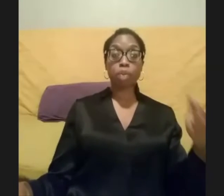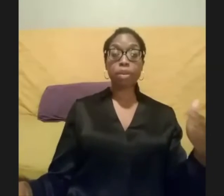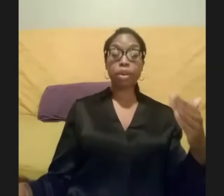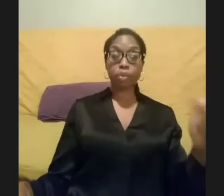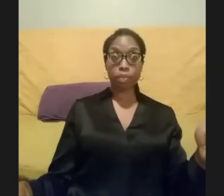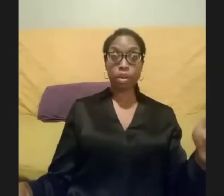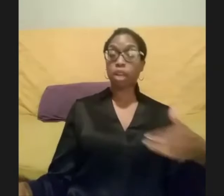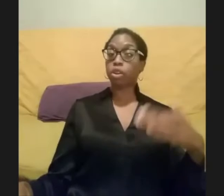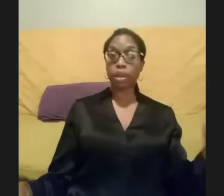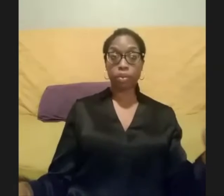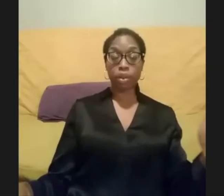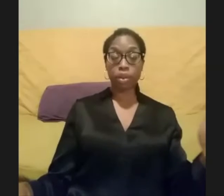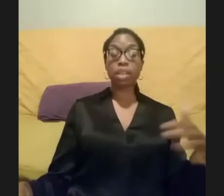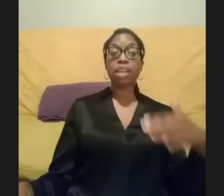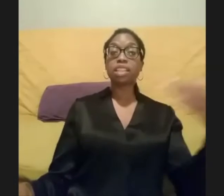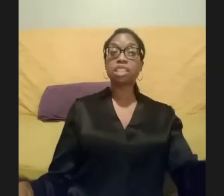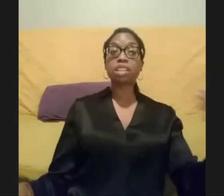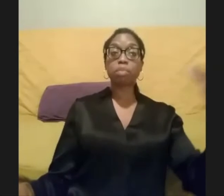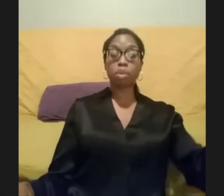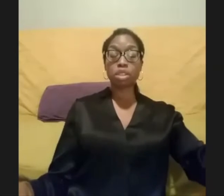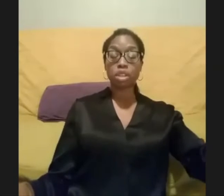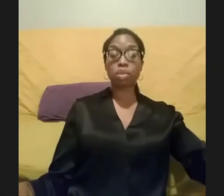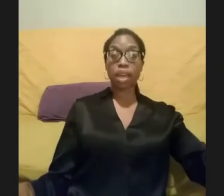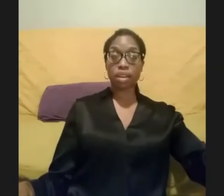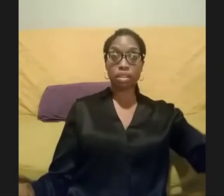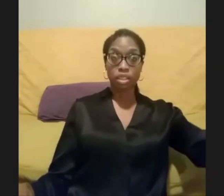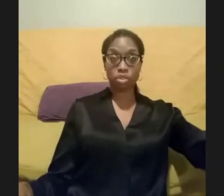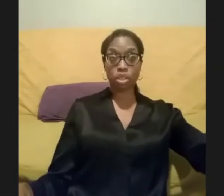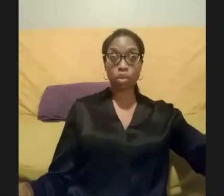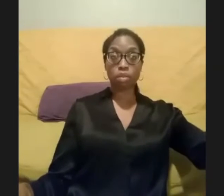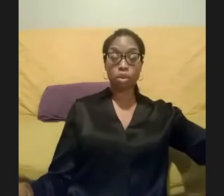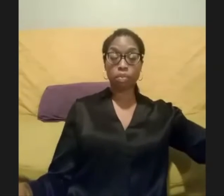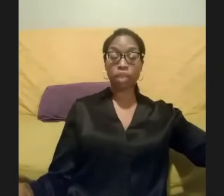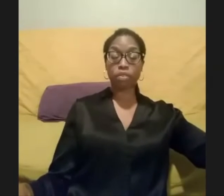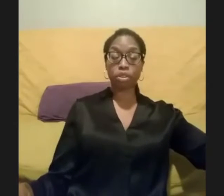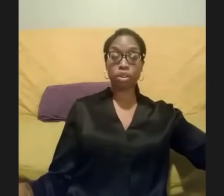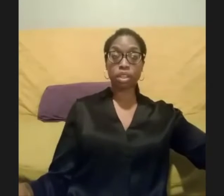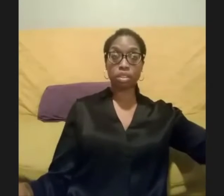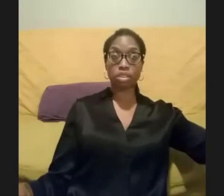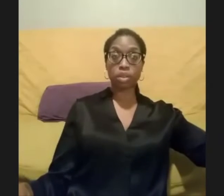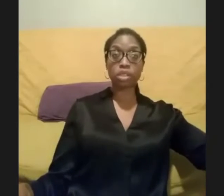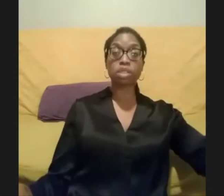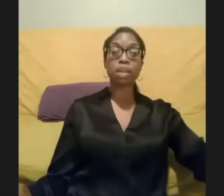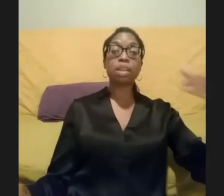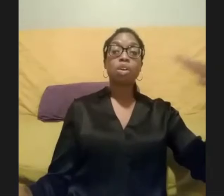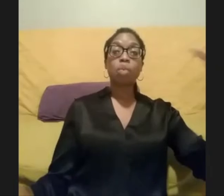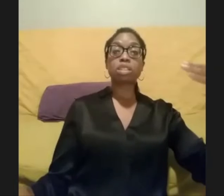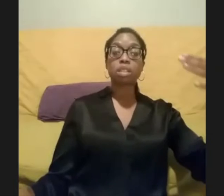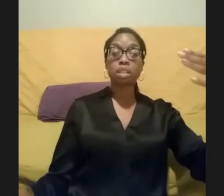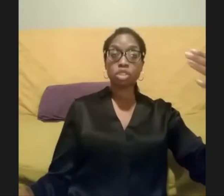primary grandparent, not your great grandparent. It's still important to know that history as well, going back further into the generations, but what's